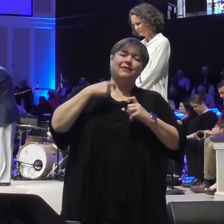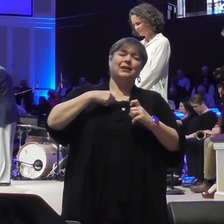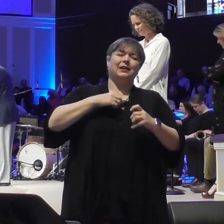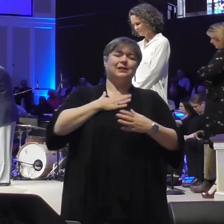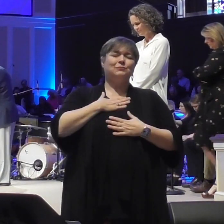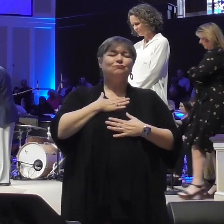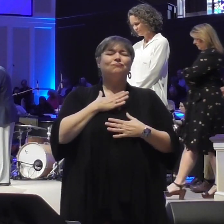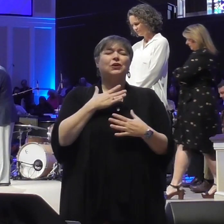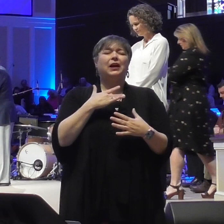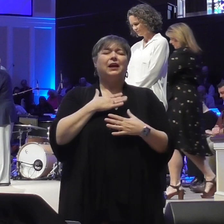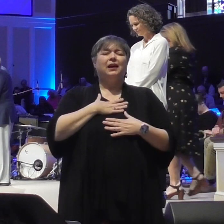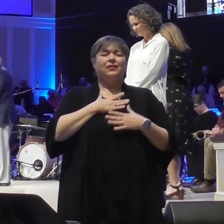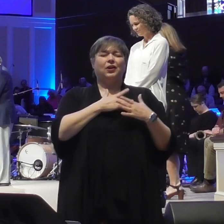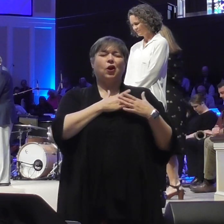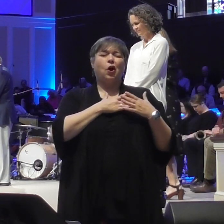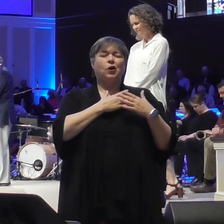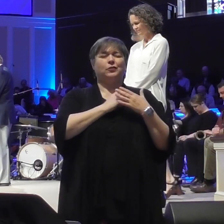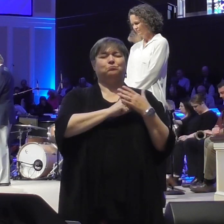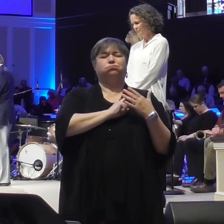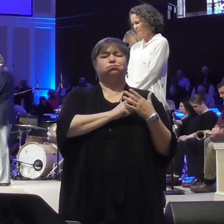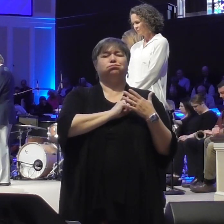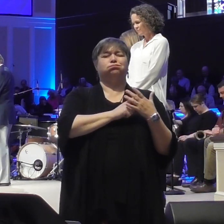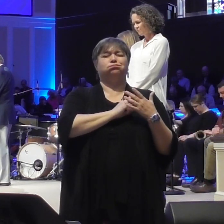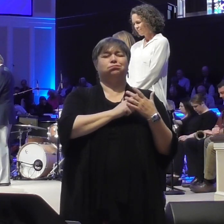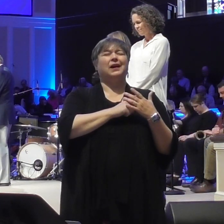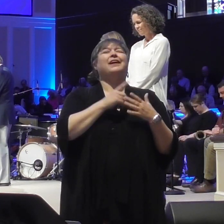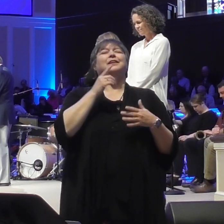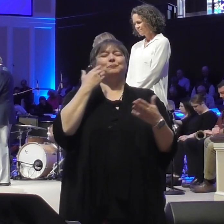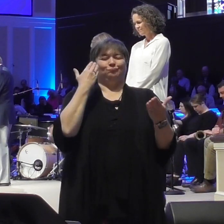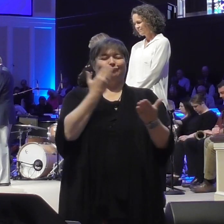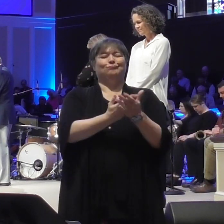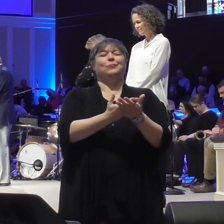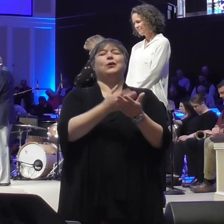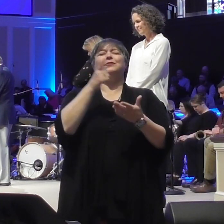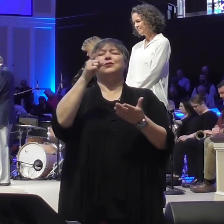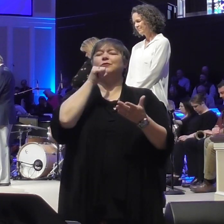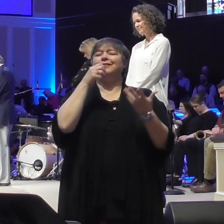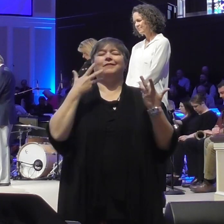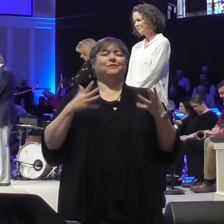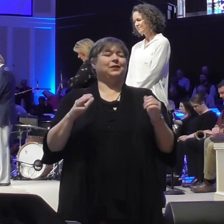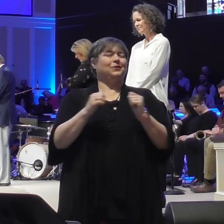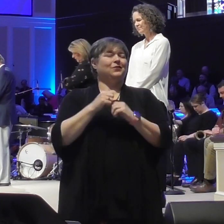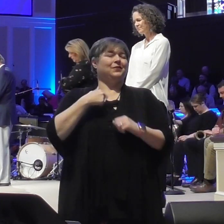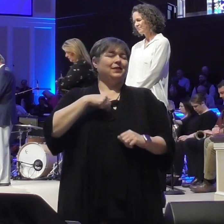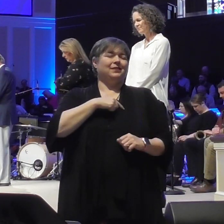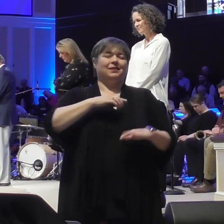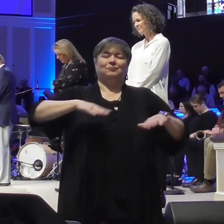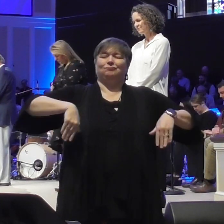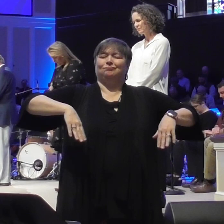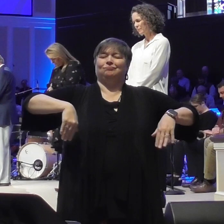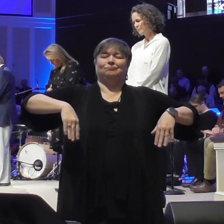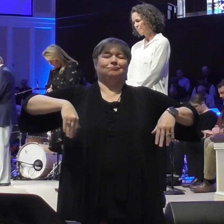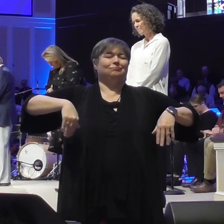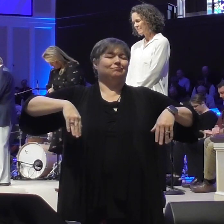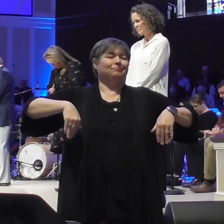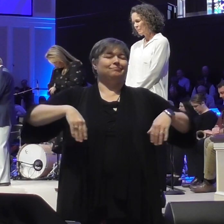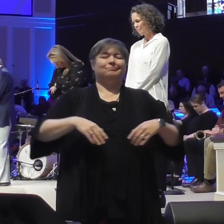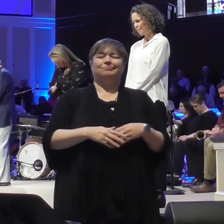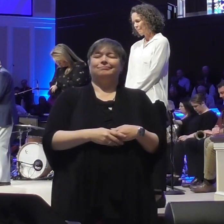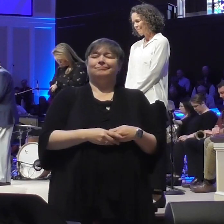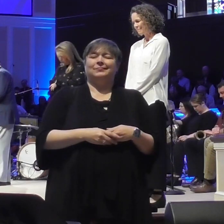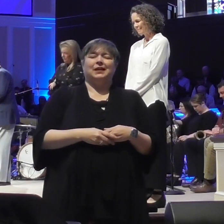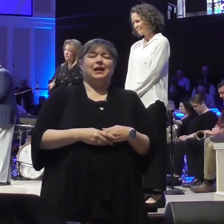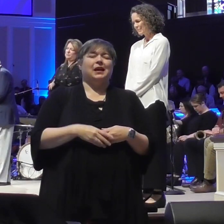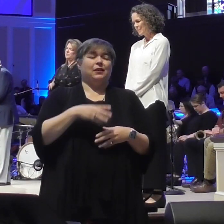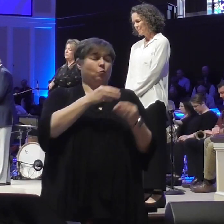to breathe and a heart to beat today is proof that you are not finished with us yet. And it's also proof that there is a world, Father,